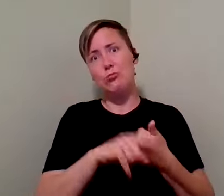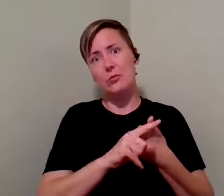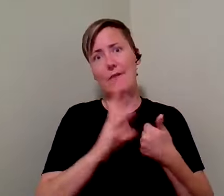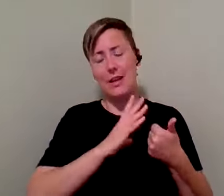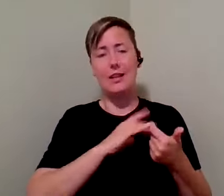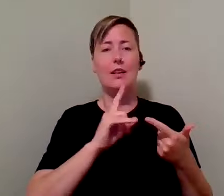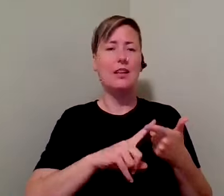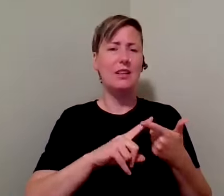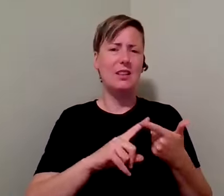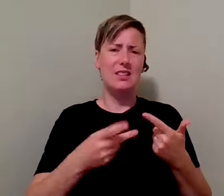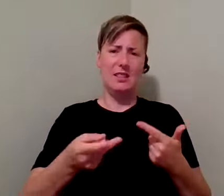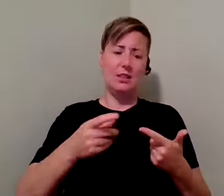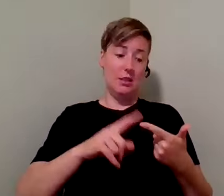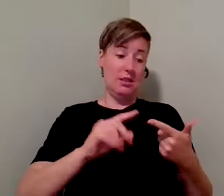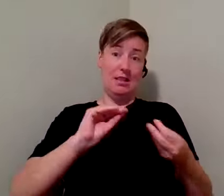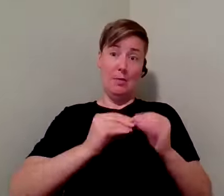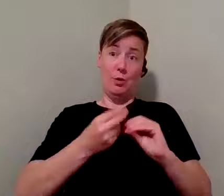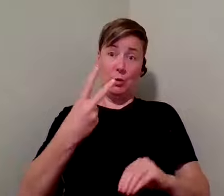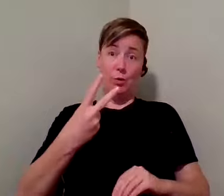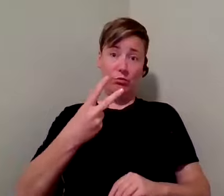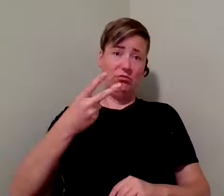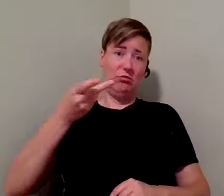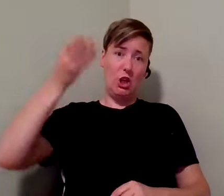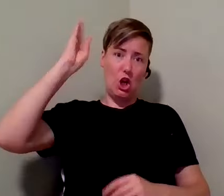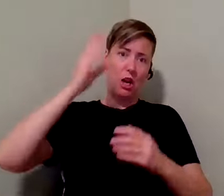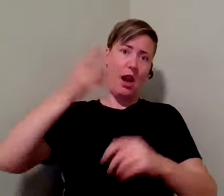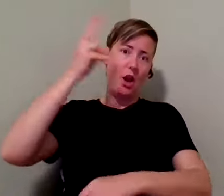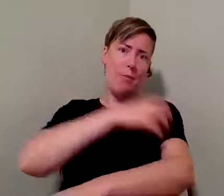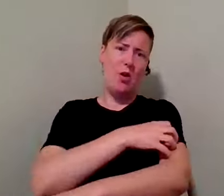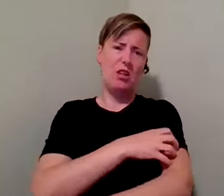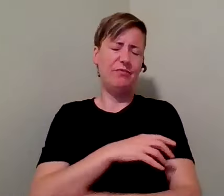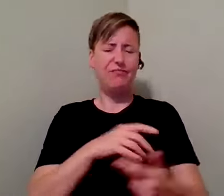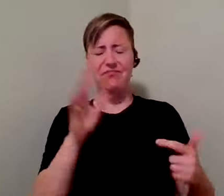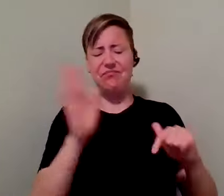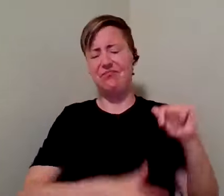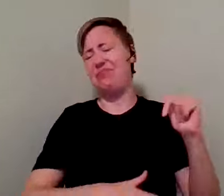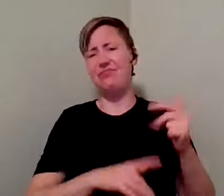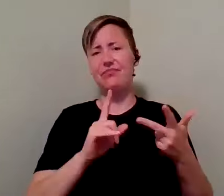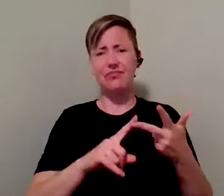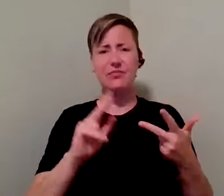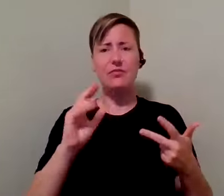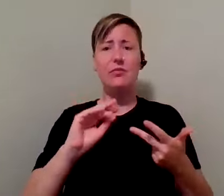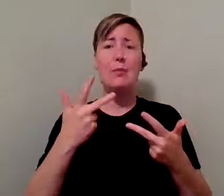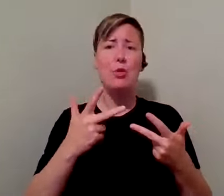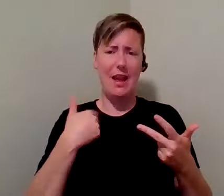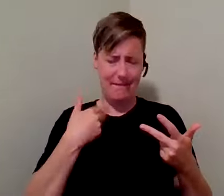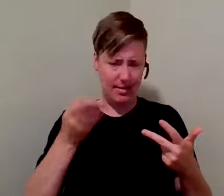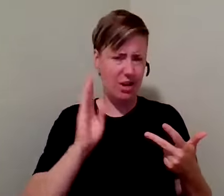about a higher power. I had walked away from God, so I didn't need step 2. Step 3 had God, that was gone. Step